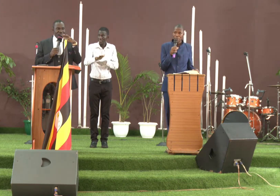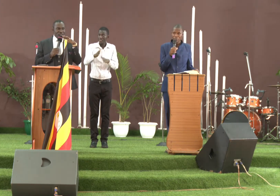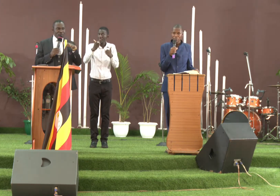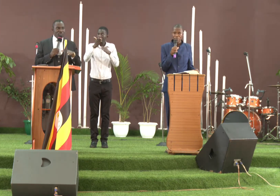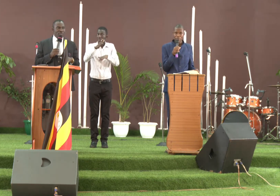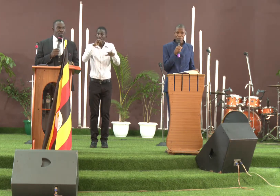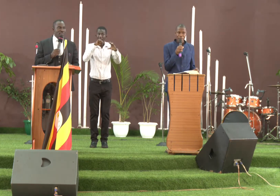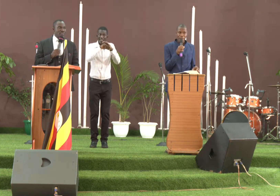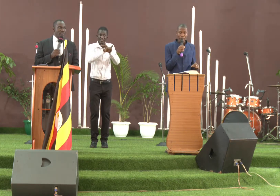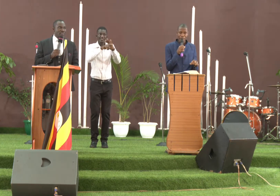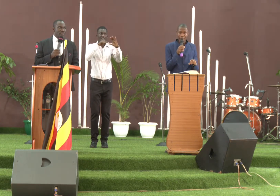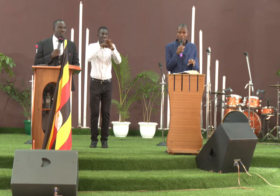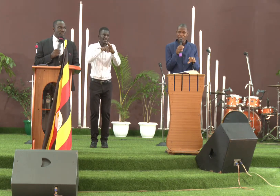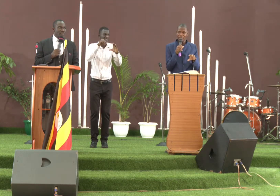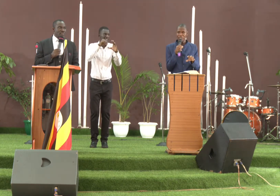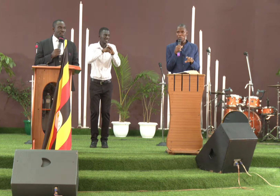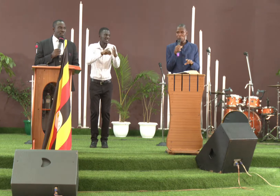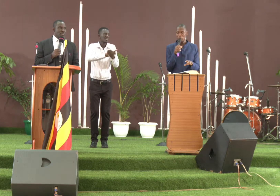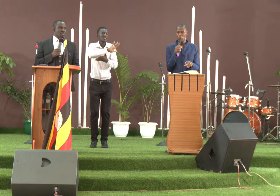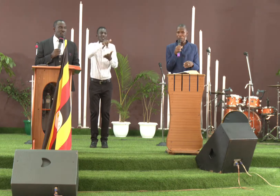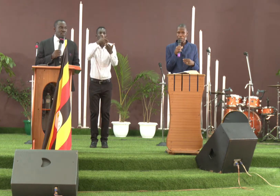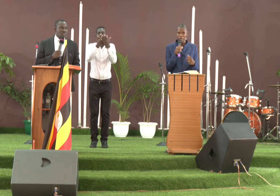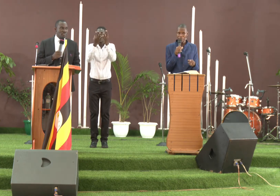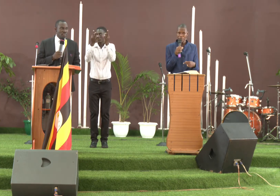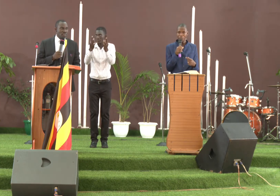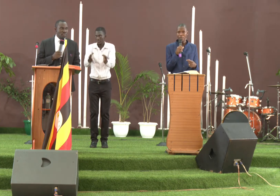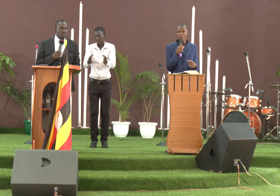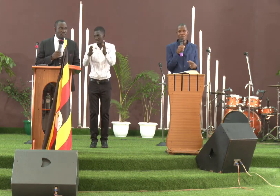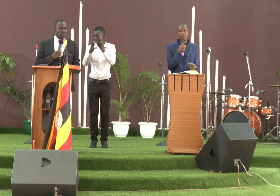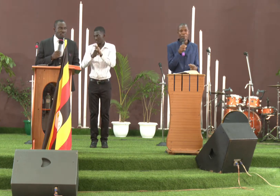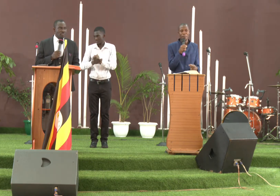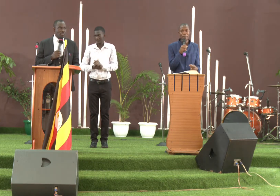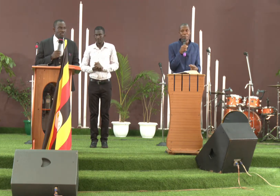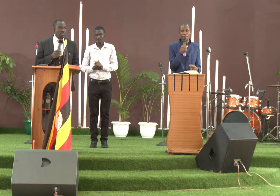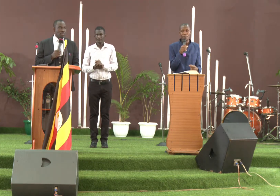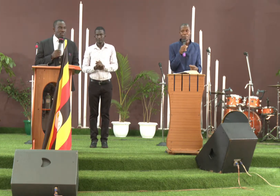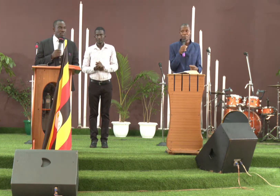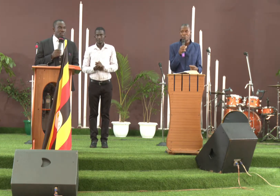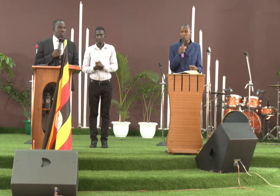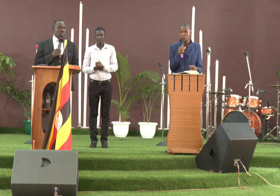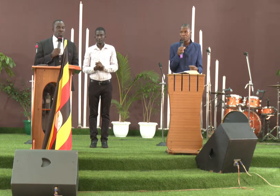mu buli kintu. Death entered into everything.